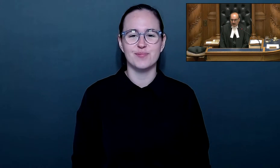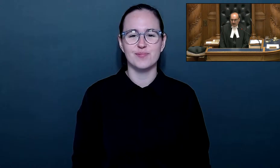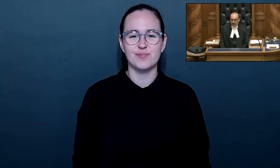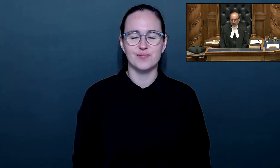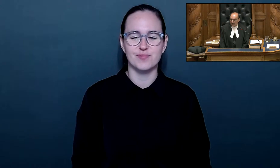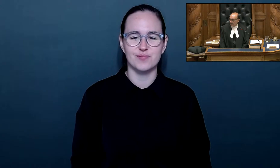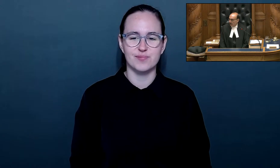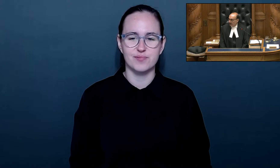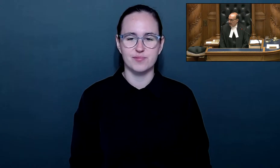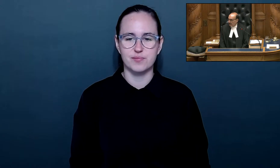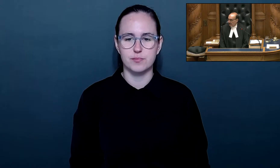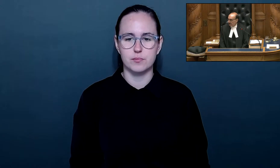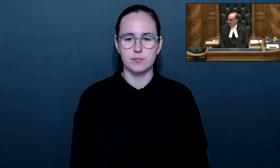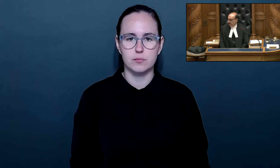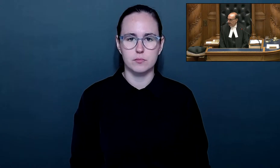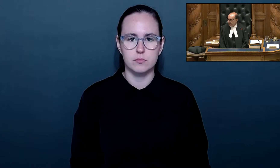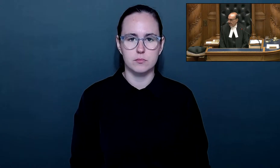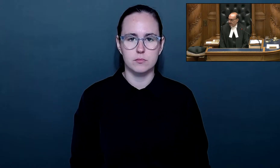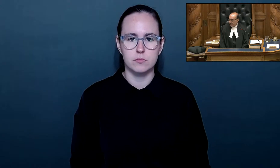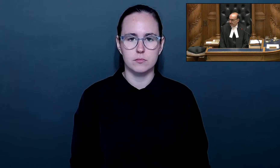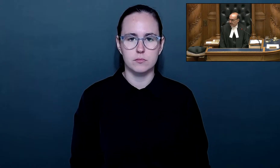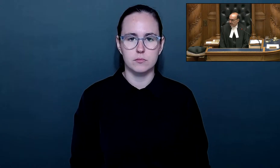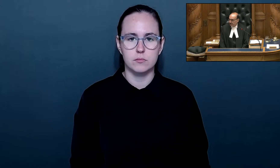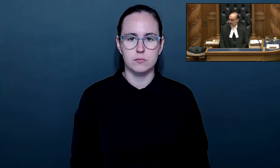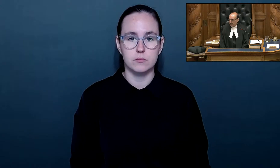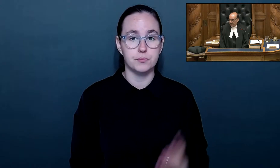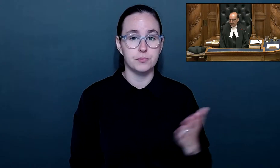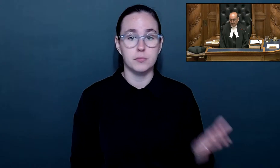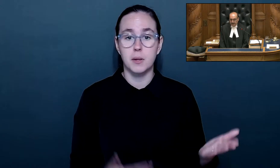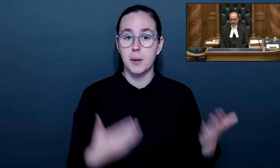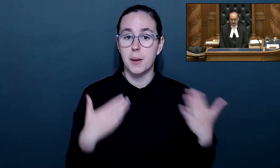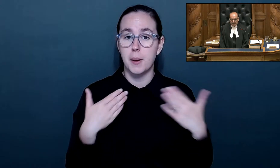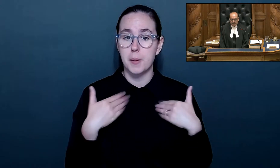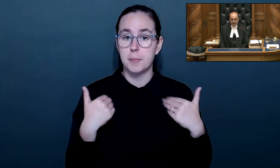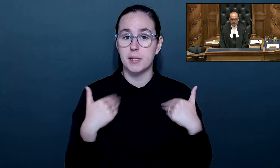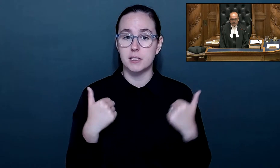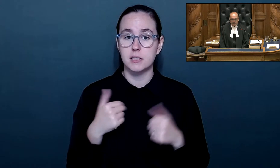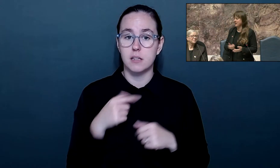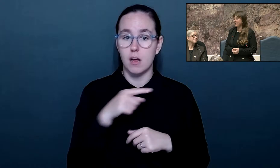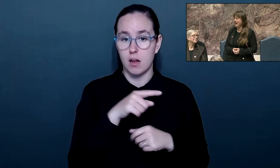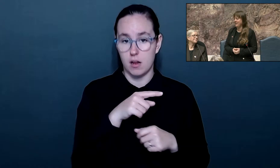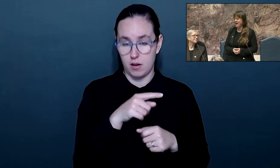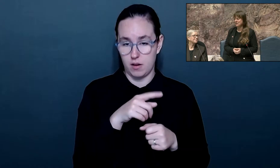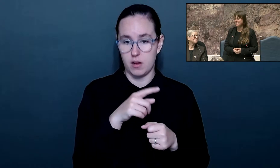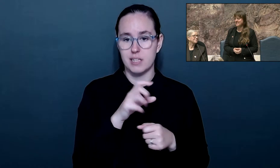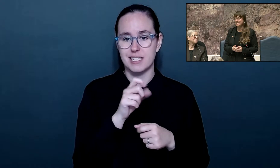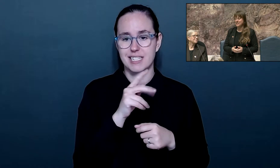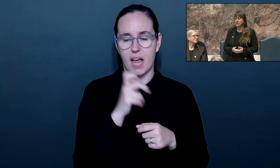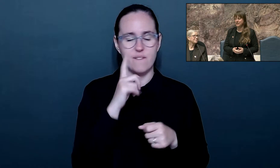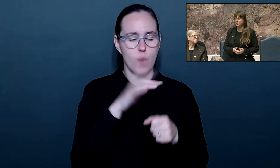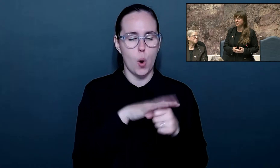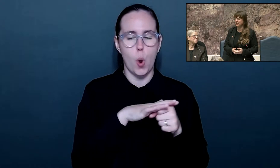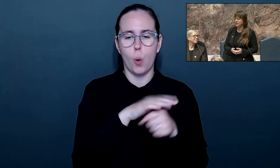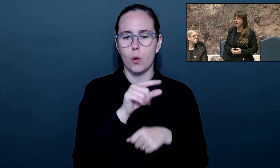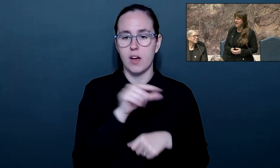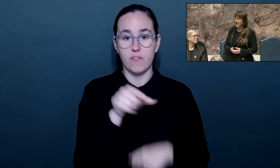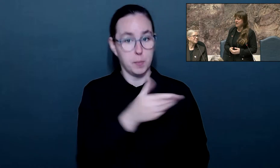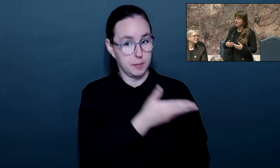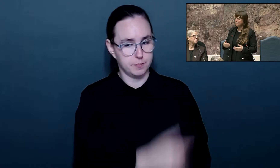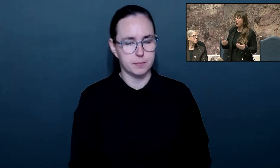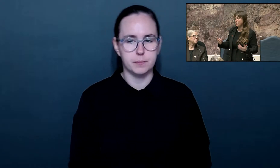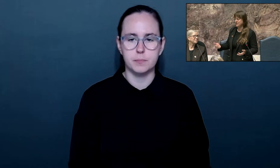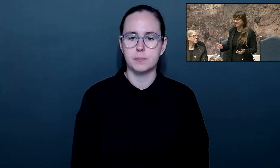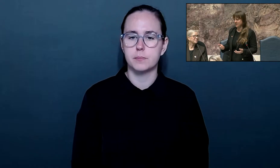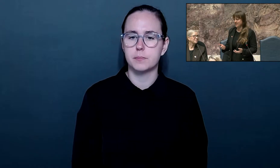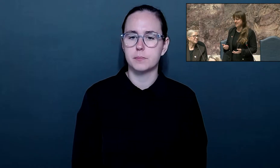Minister of State for Local Governments. Thank you, Honourable Speaker. I just wanted to bring the House's attention to a